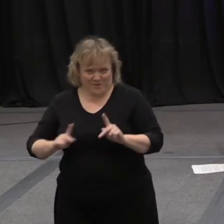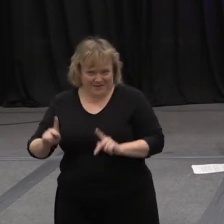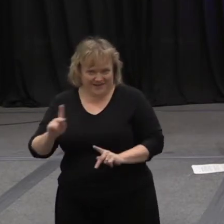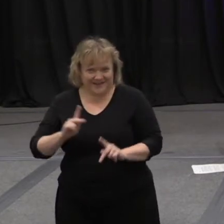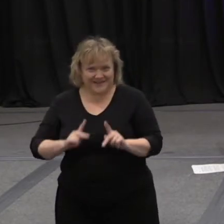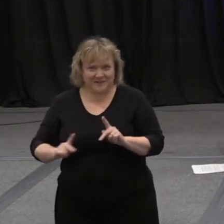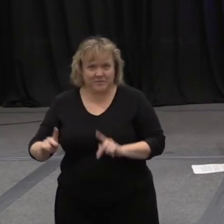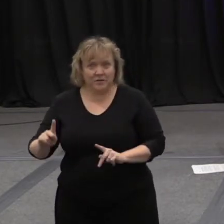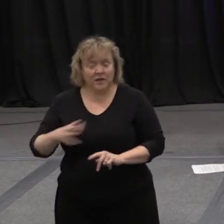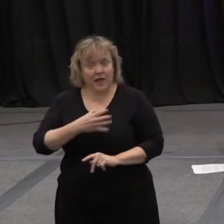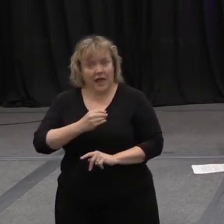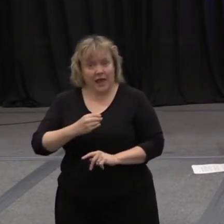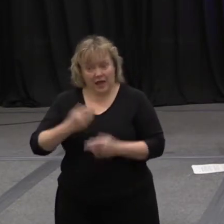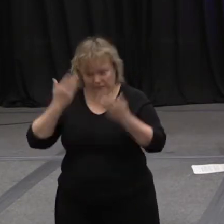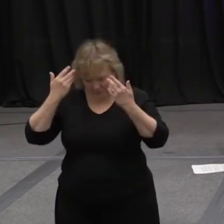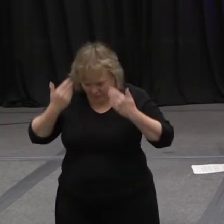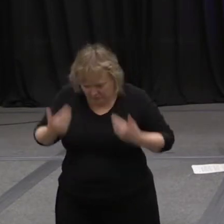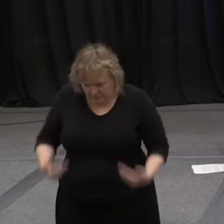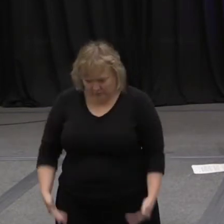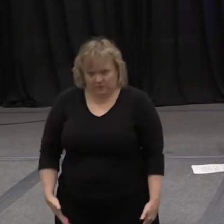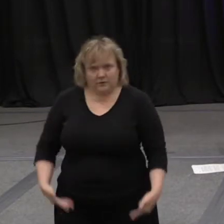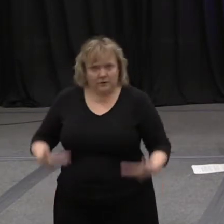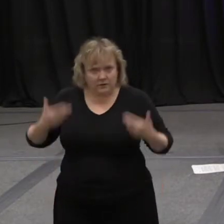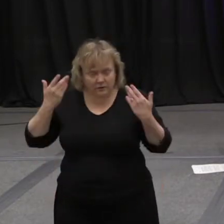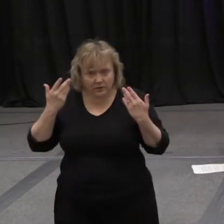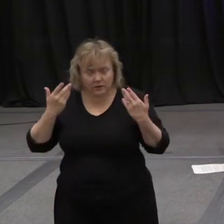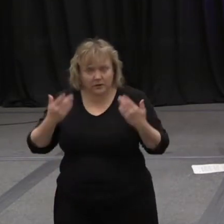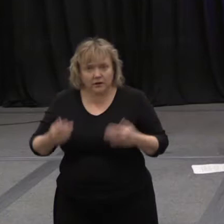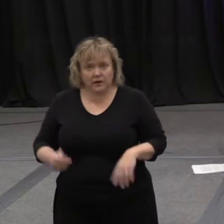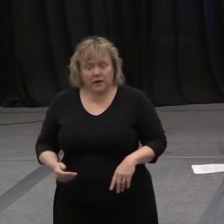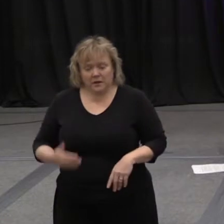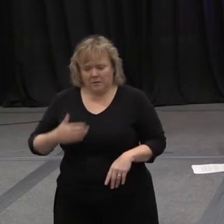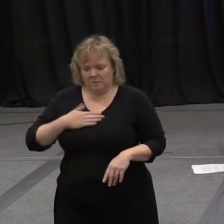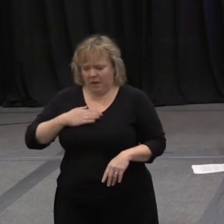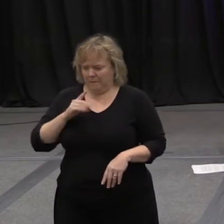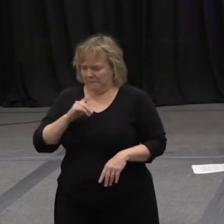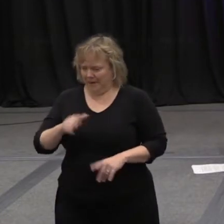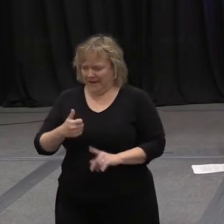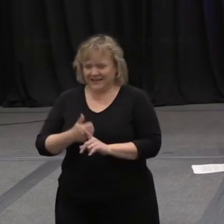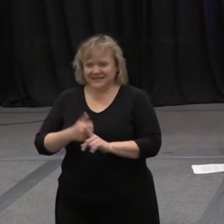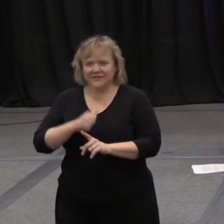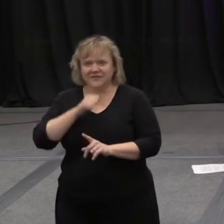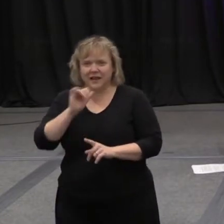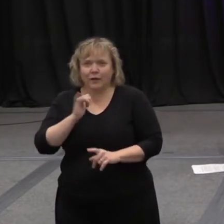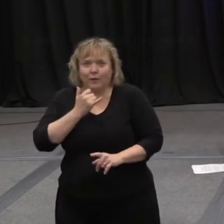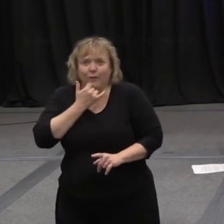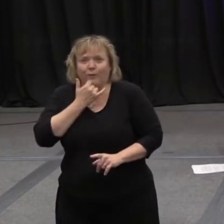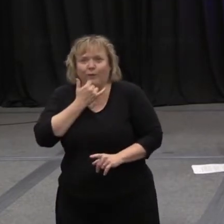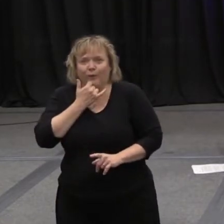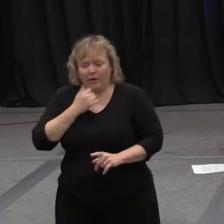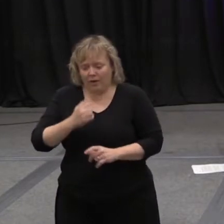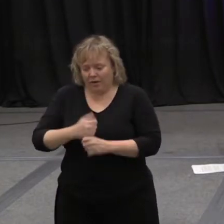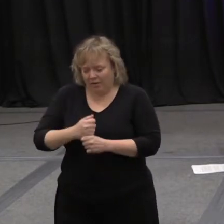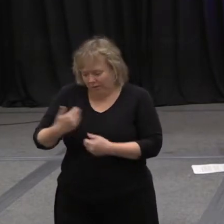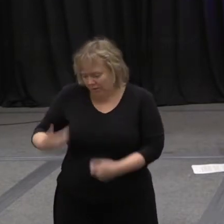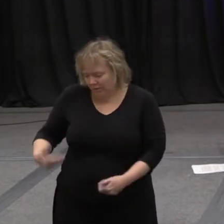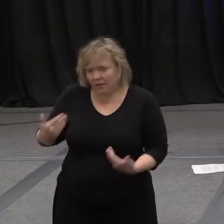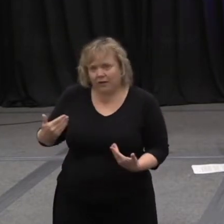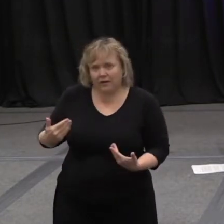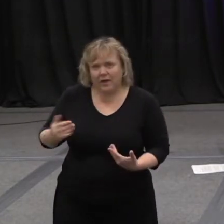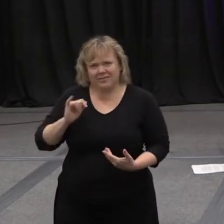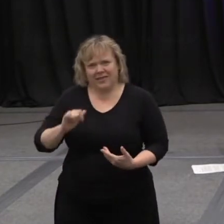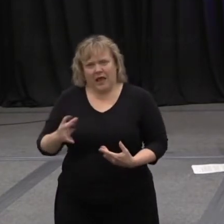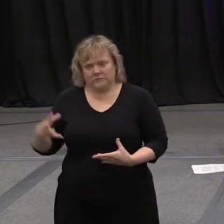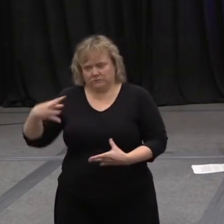All parts of us. So our bodies aren't an accident of creation. It's not an unfortunate side effect of our creation.